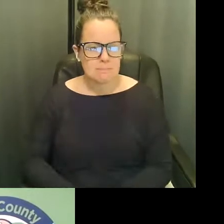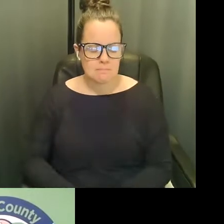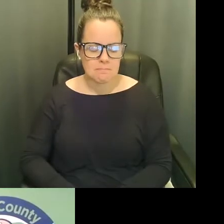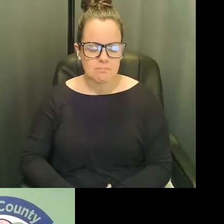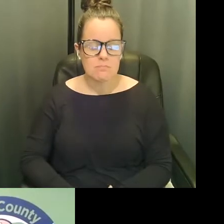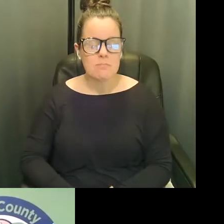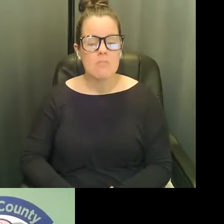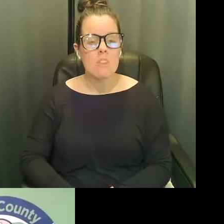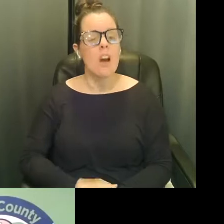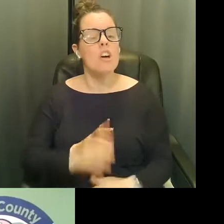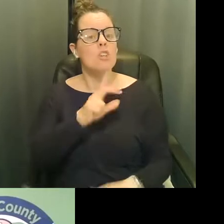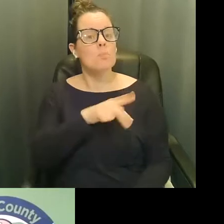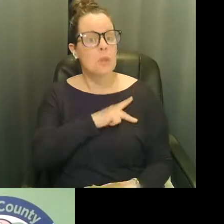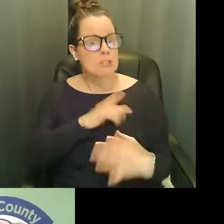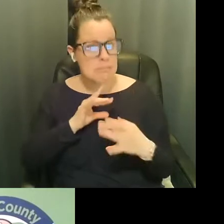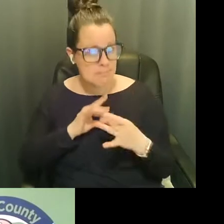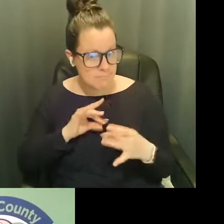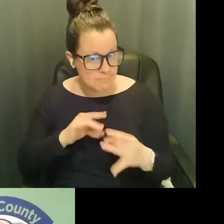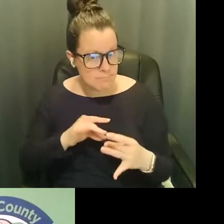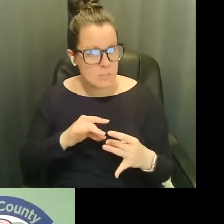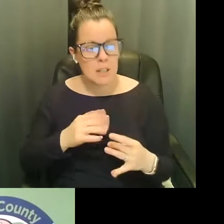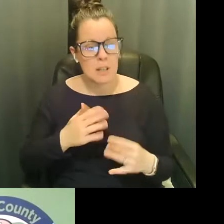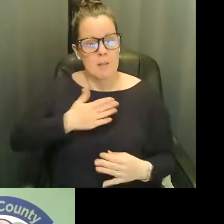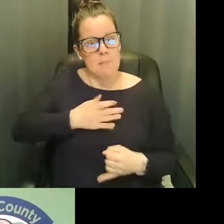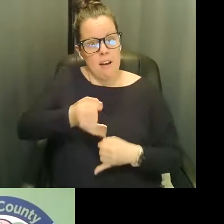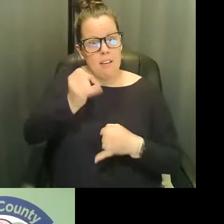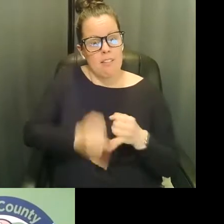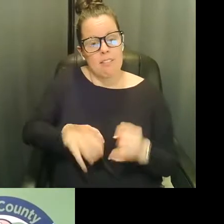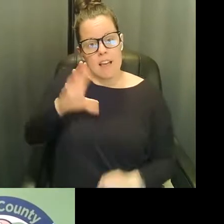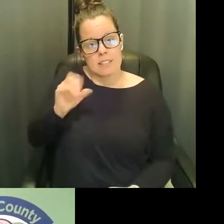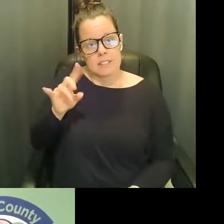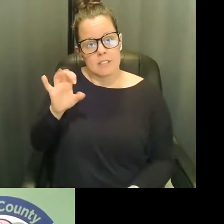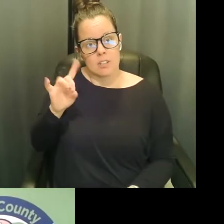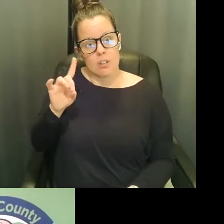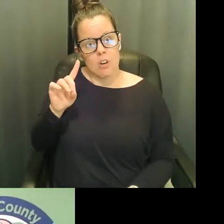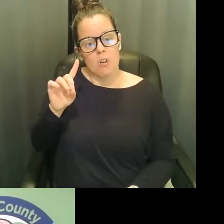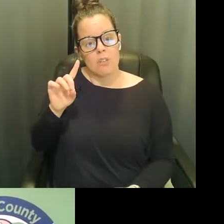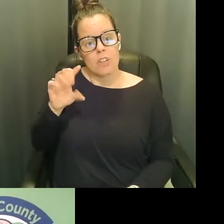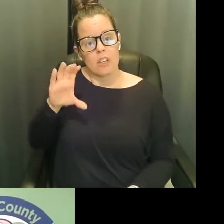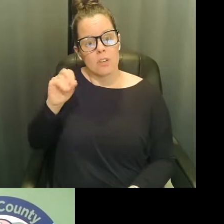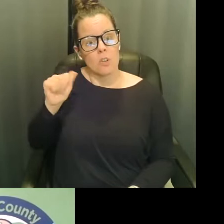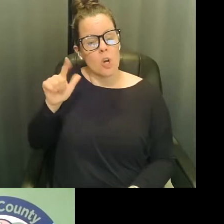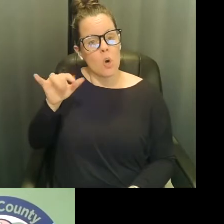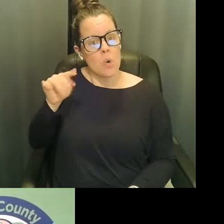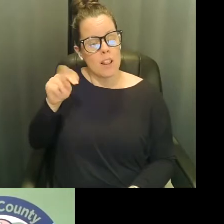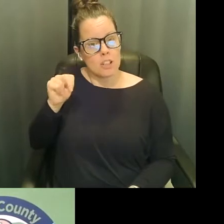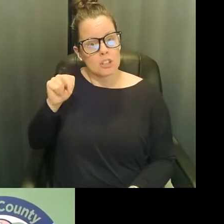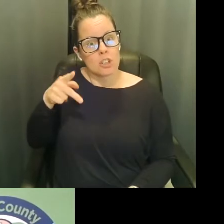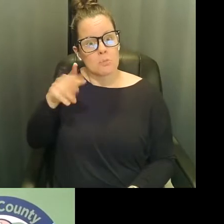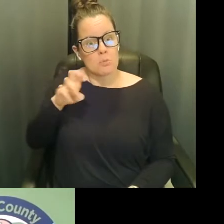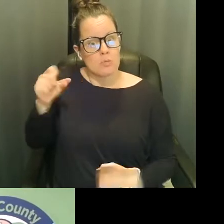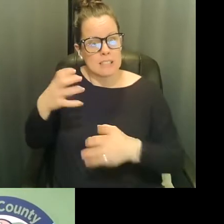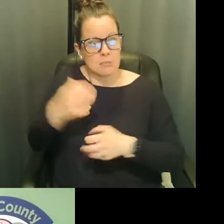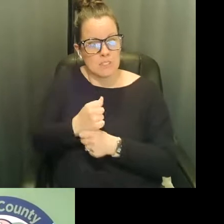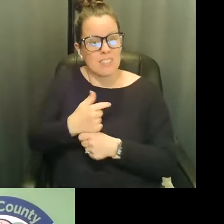On a personal note, this will be my last COVID Coalition press briefing, as I am retiring as of